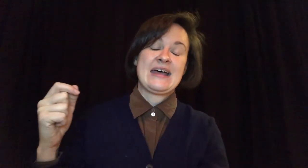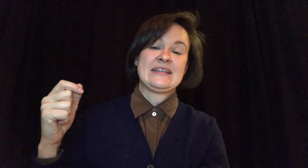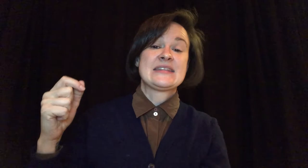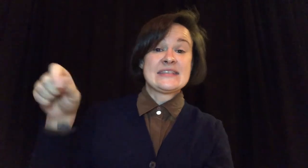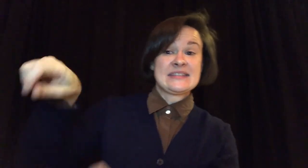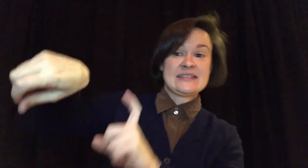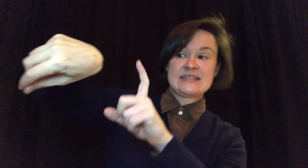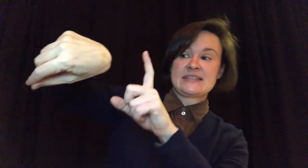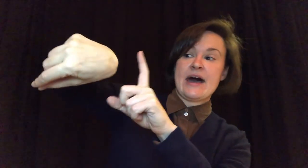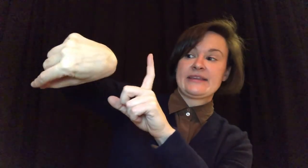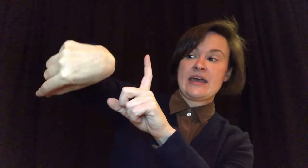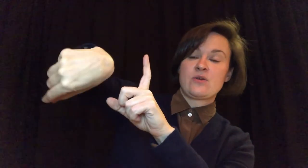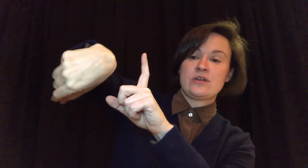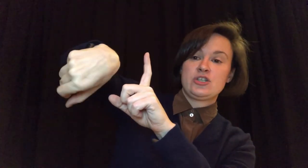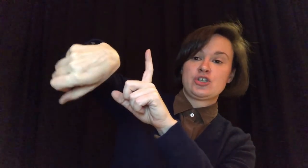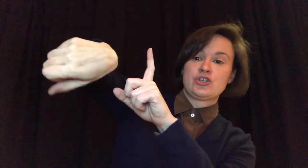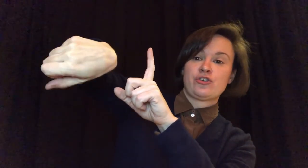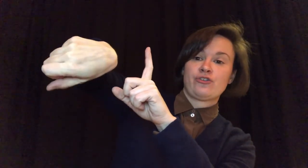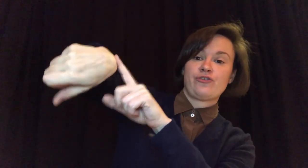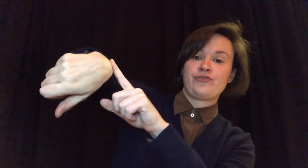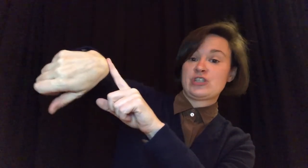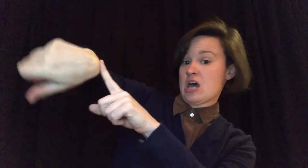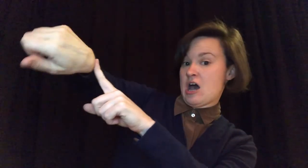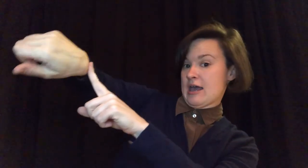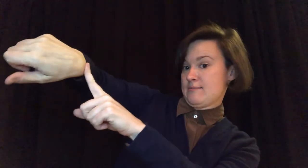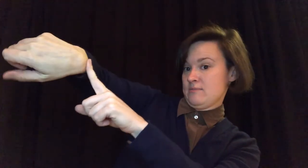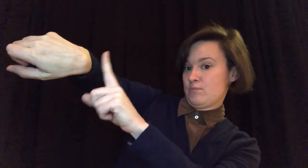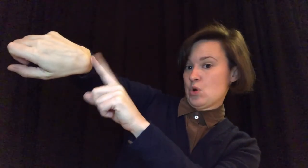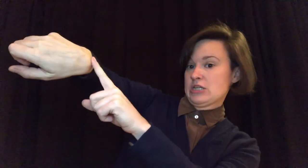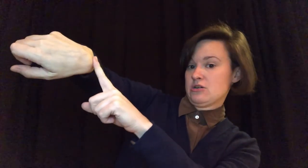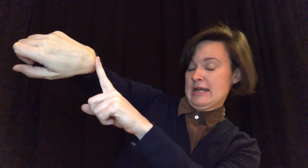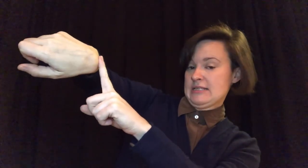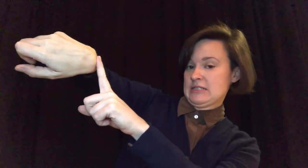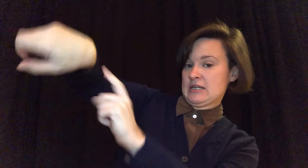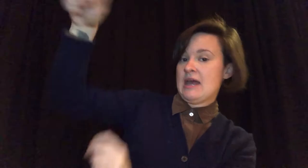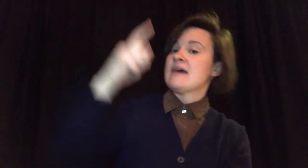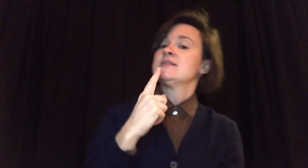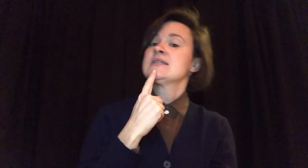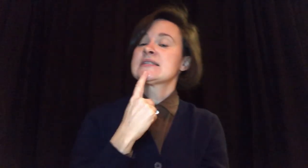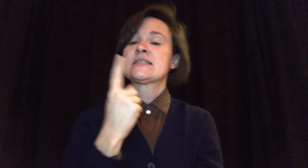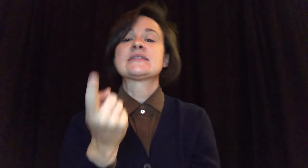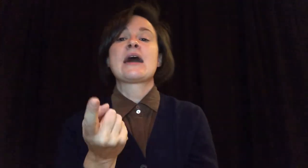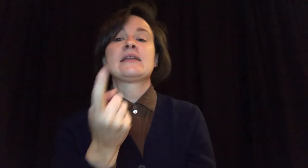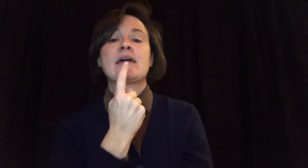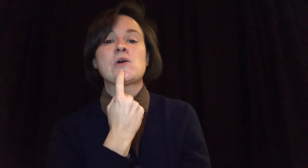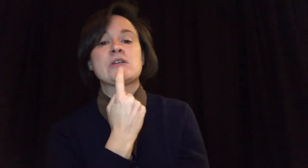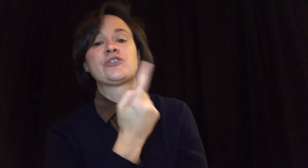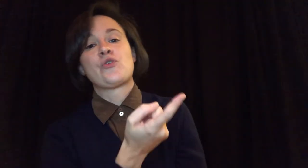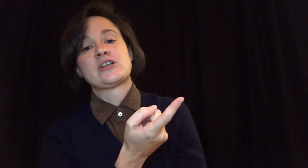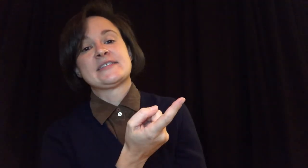And this is the sign language for time. Point to your wrist. And this is the sign language for